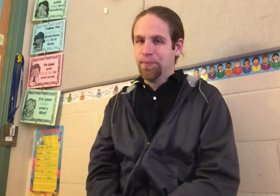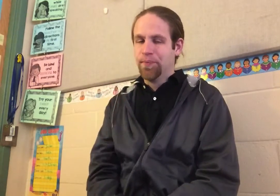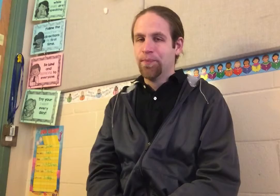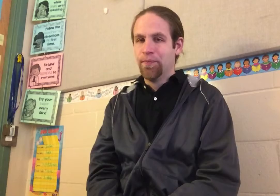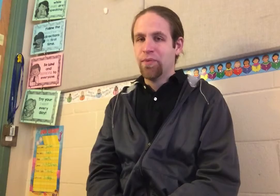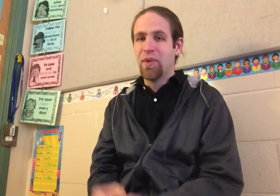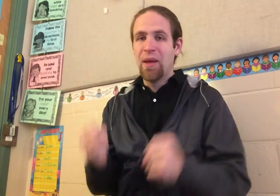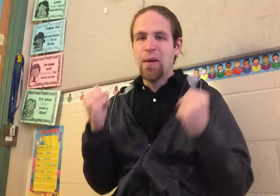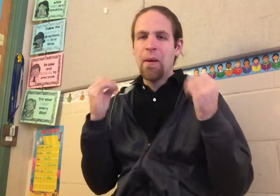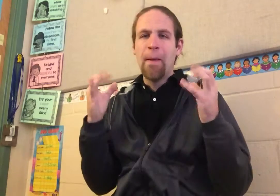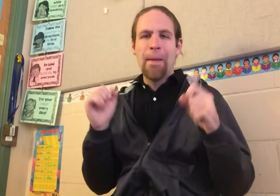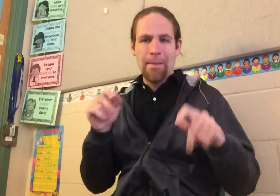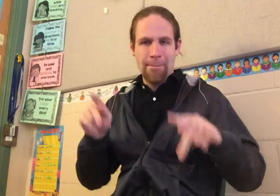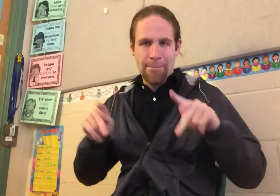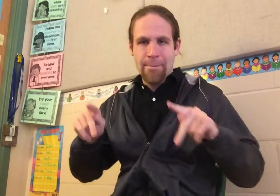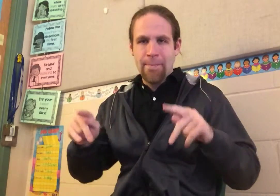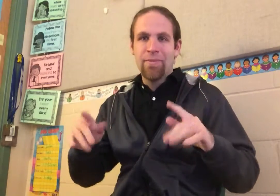Lots of people used the Pony Express to send letters.